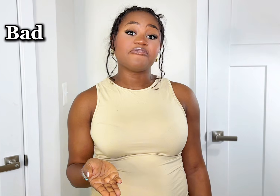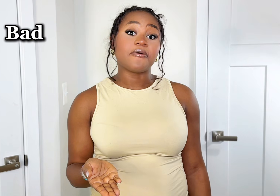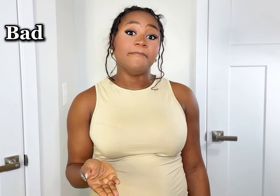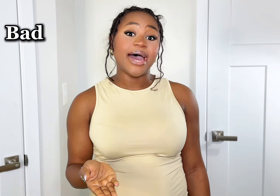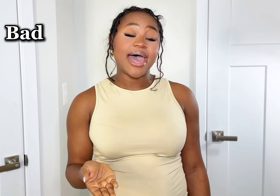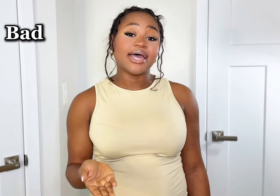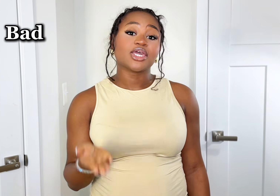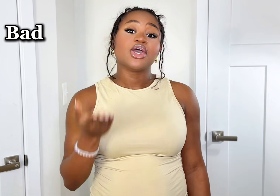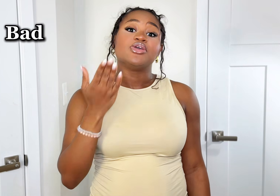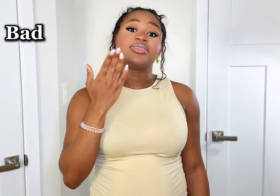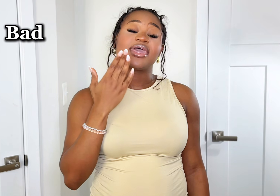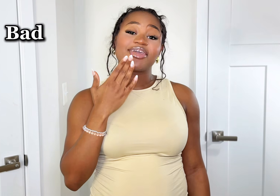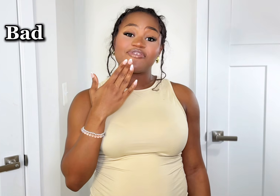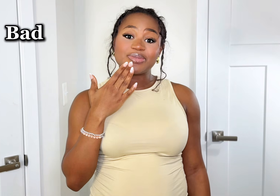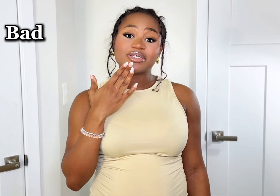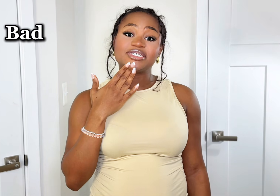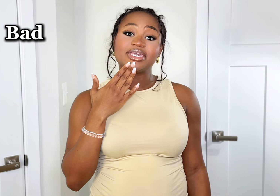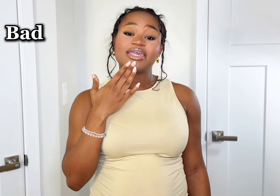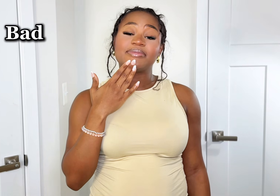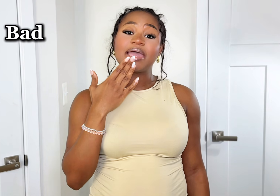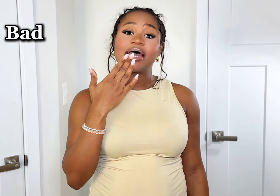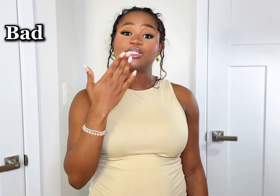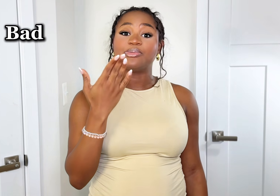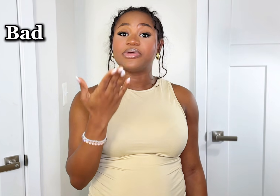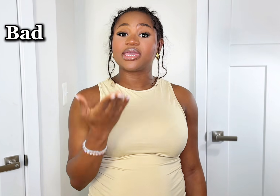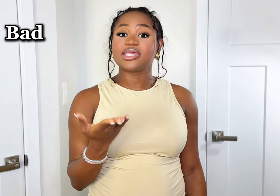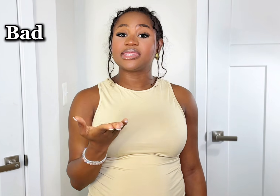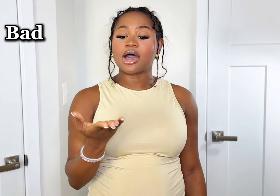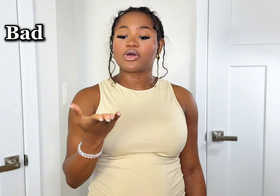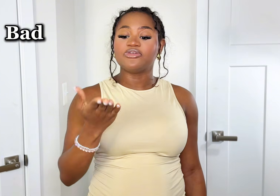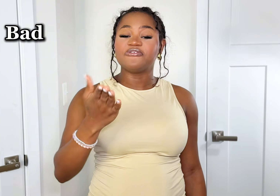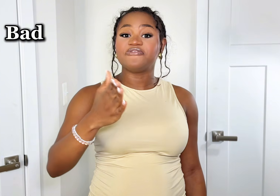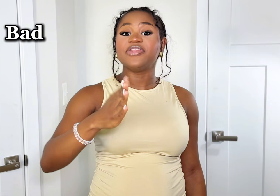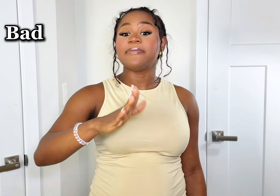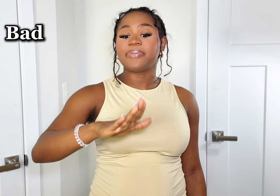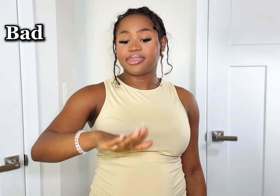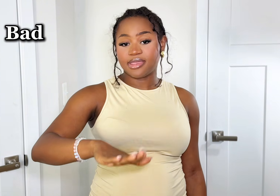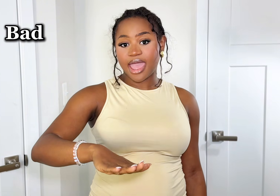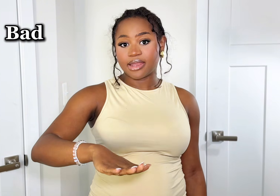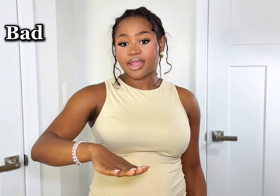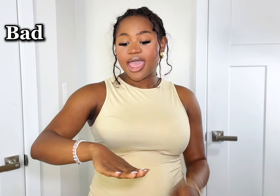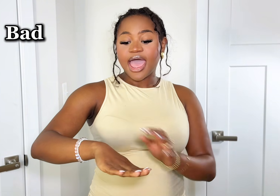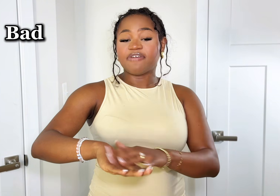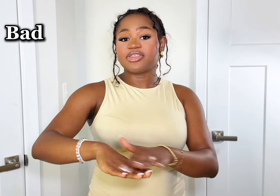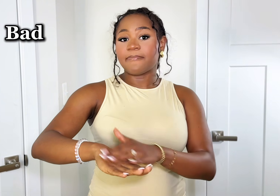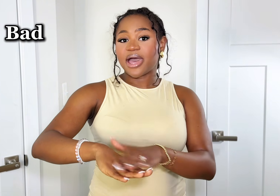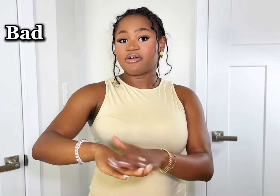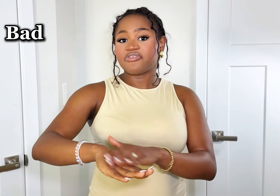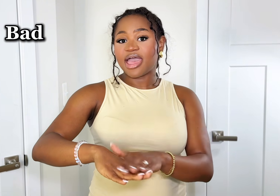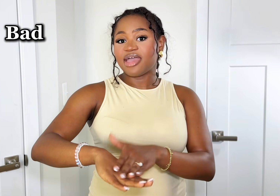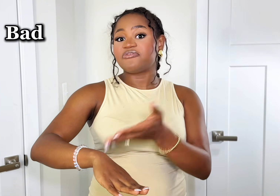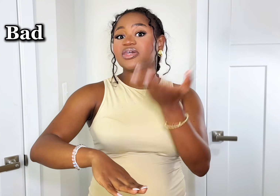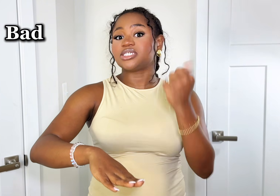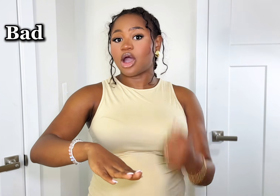for bad, you take it from your chin, but as you're bringing it down, you're flipping the hand, having the back of your hand facing